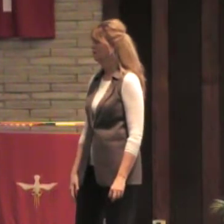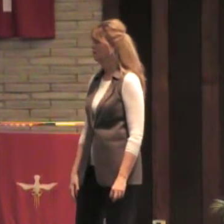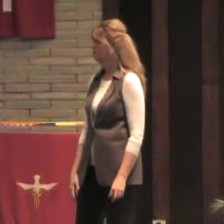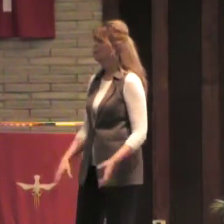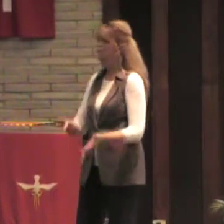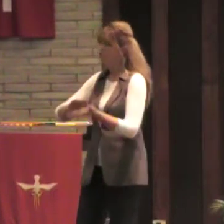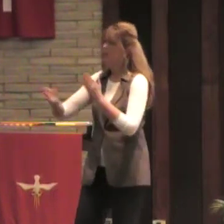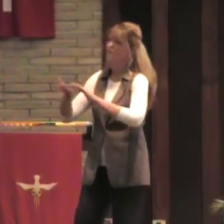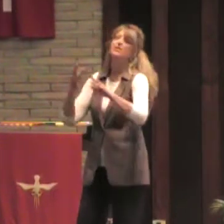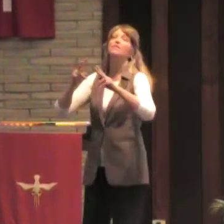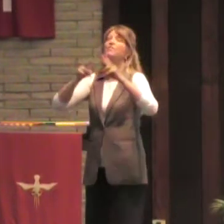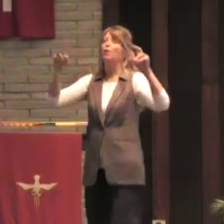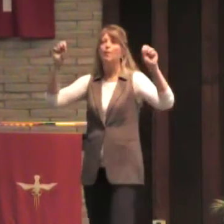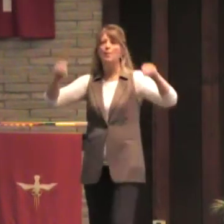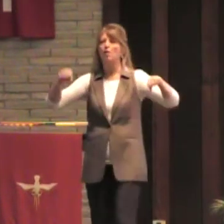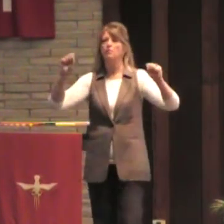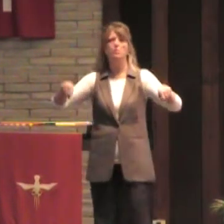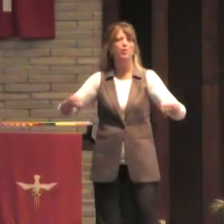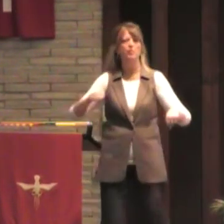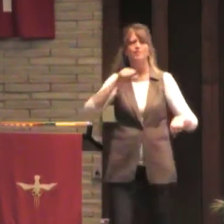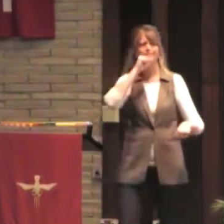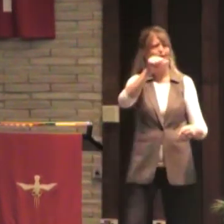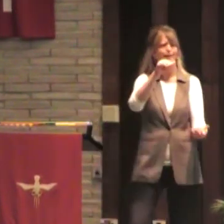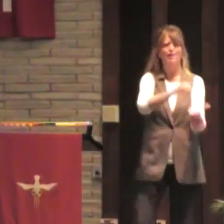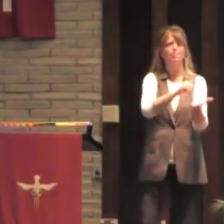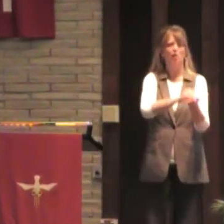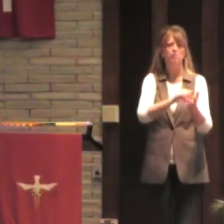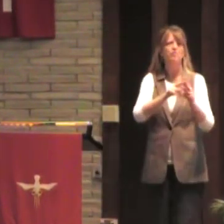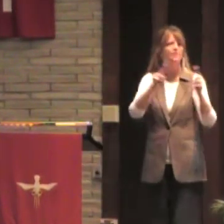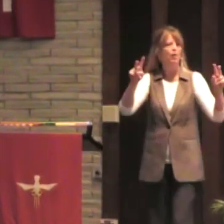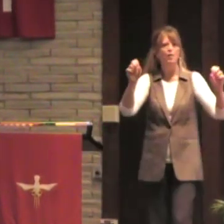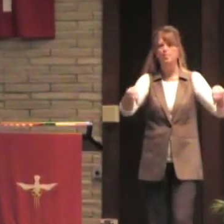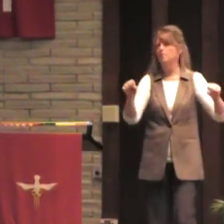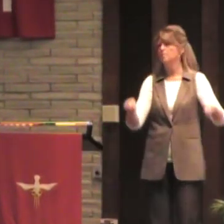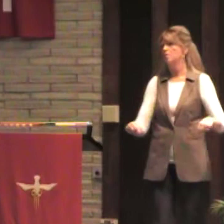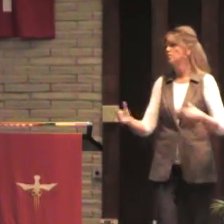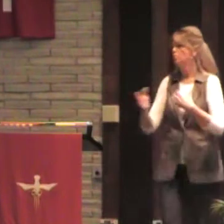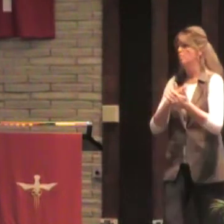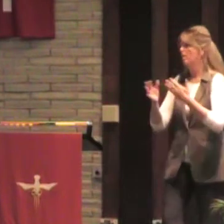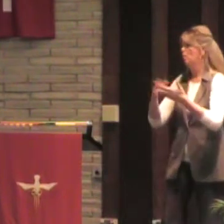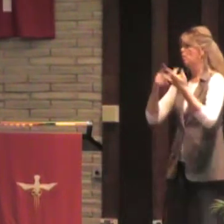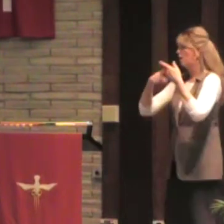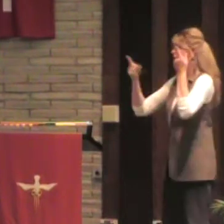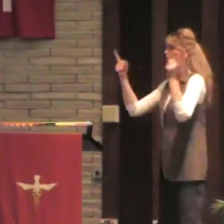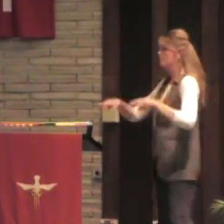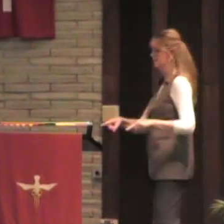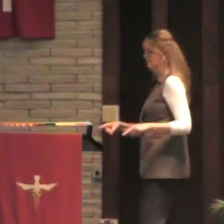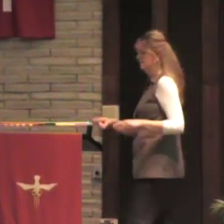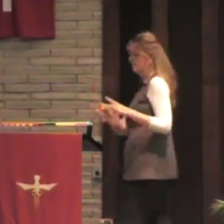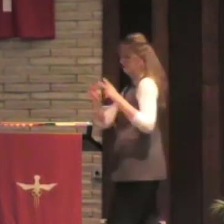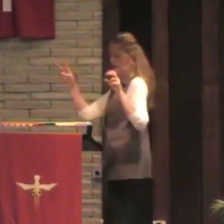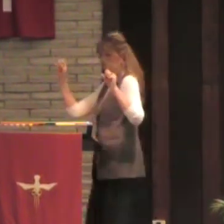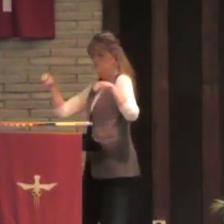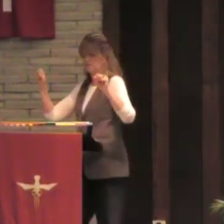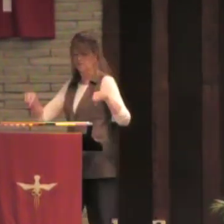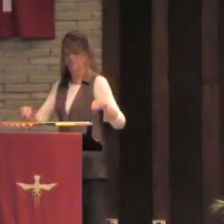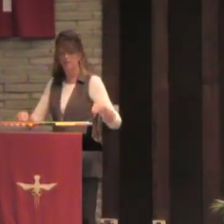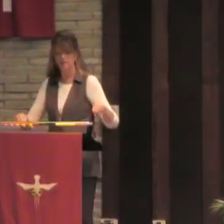my mistakes. Forgiveness is possible. It's very possible. Don't think it's impossible. It's